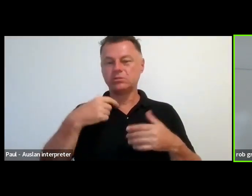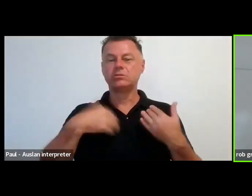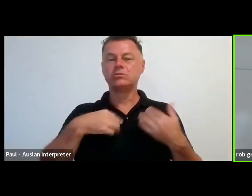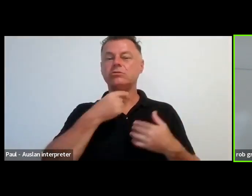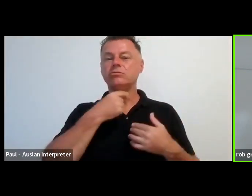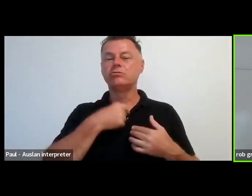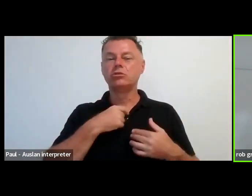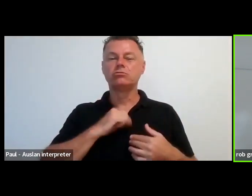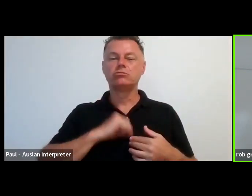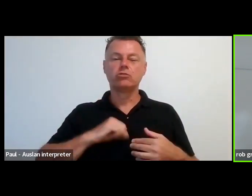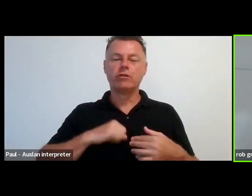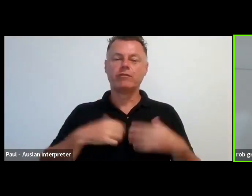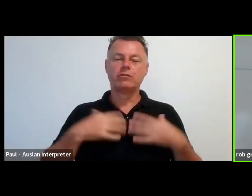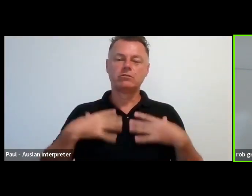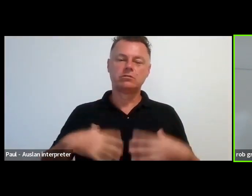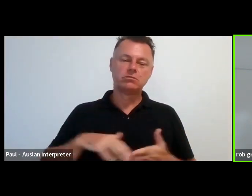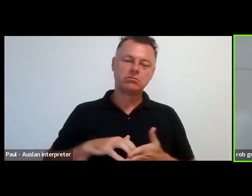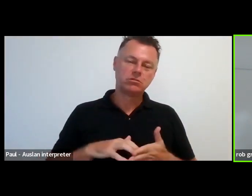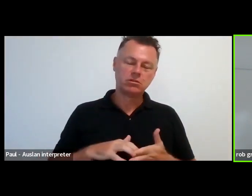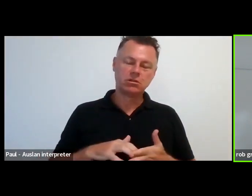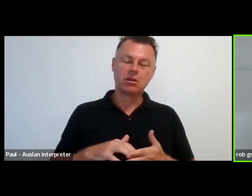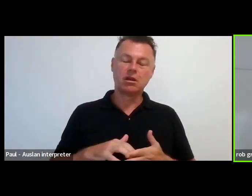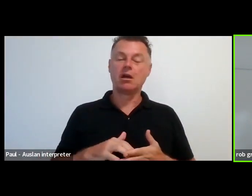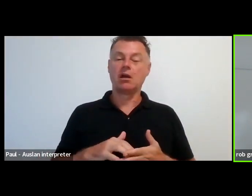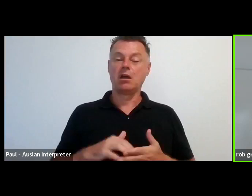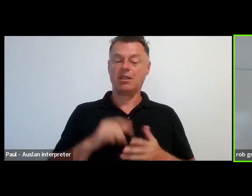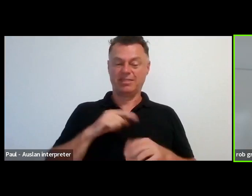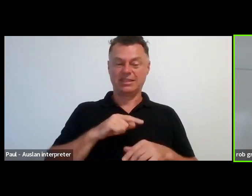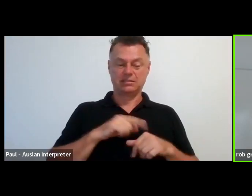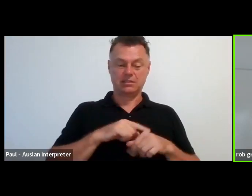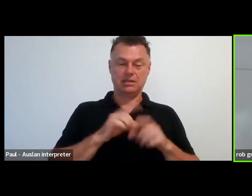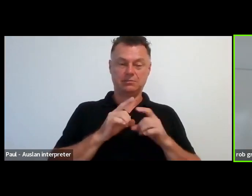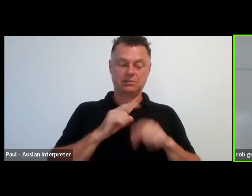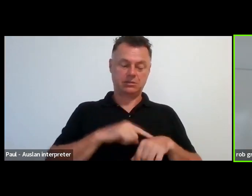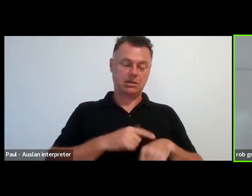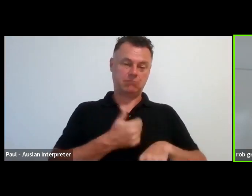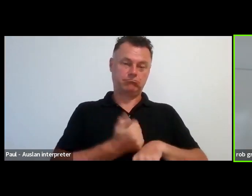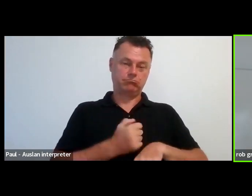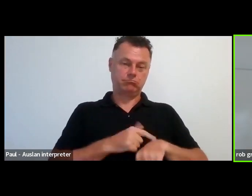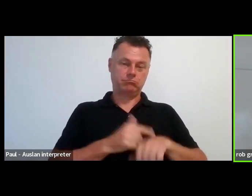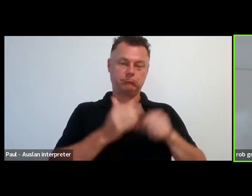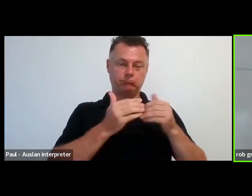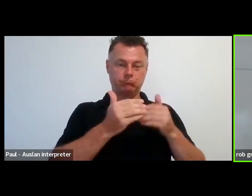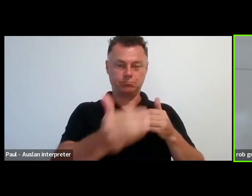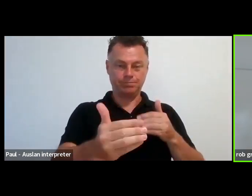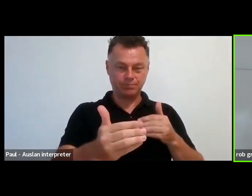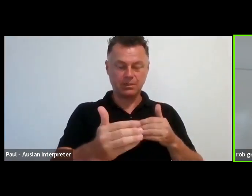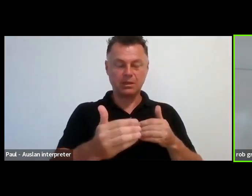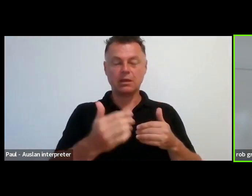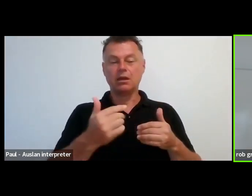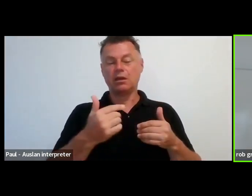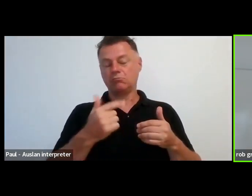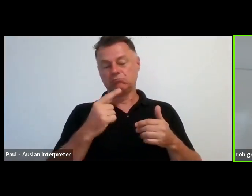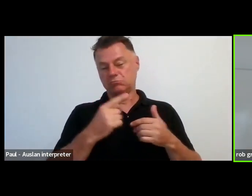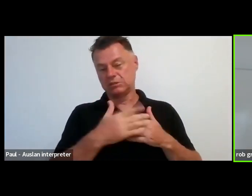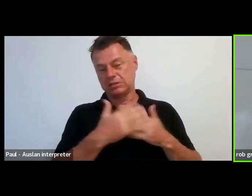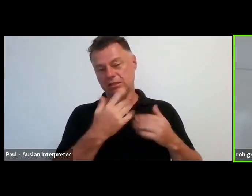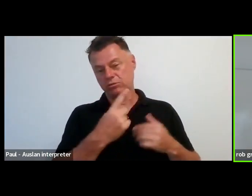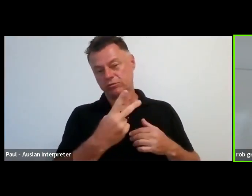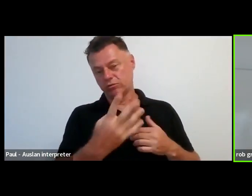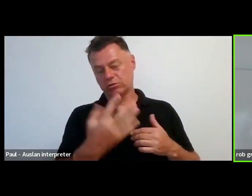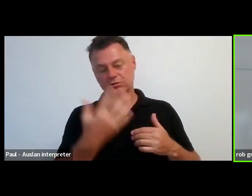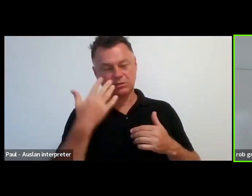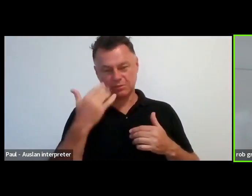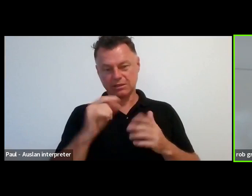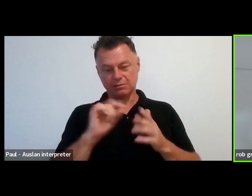were actually infected. That is, if you actually did have COVID. So it's still of interest to see what that PCR result is.